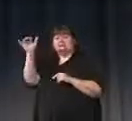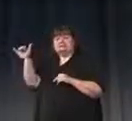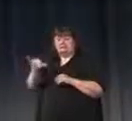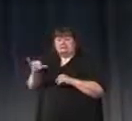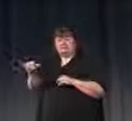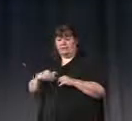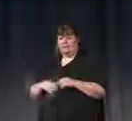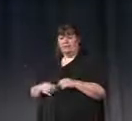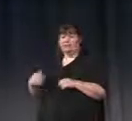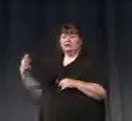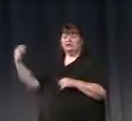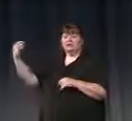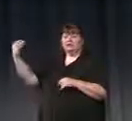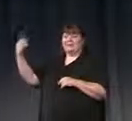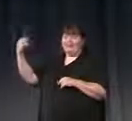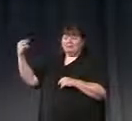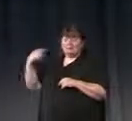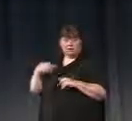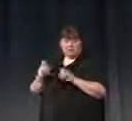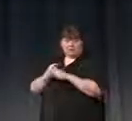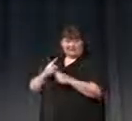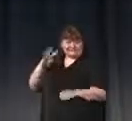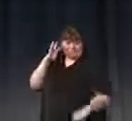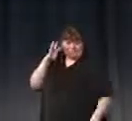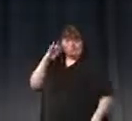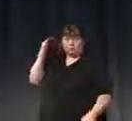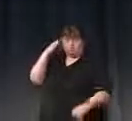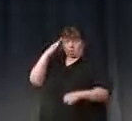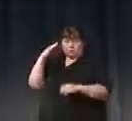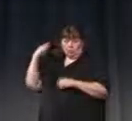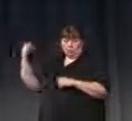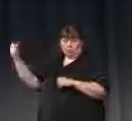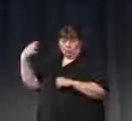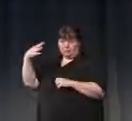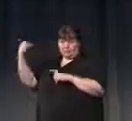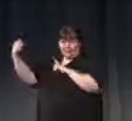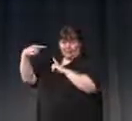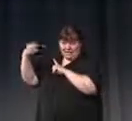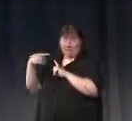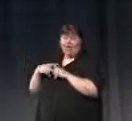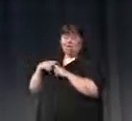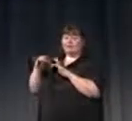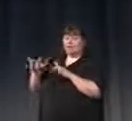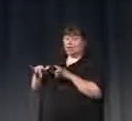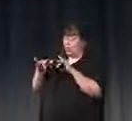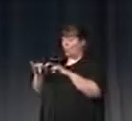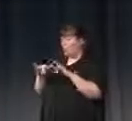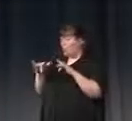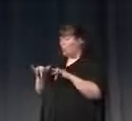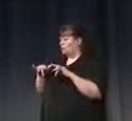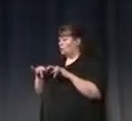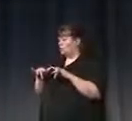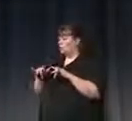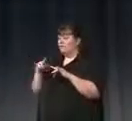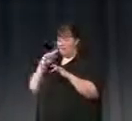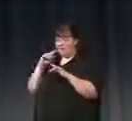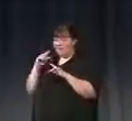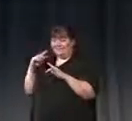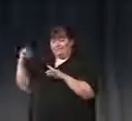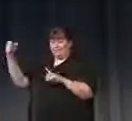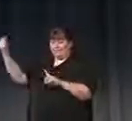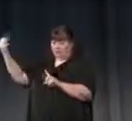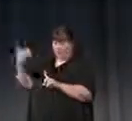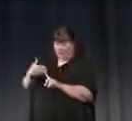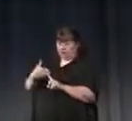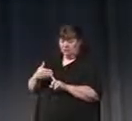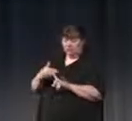a speaker here that plays a sound signal, and we know what that signal is. And then there's a recording device here that records the sound that will result from that in